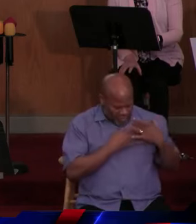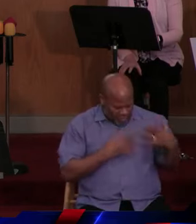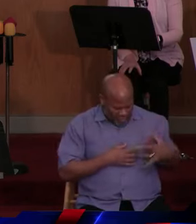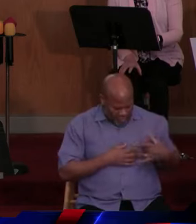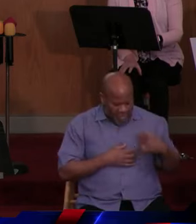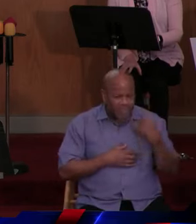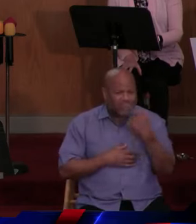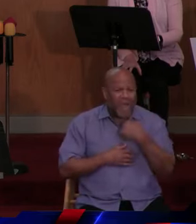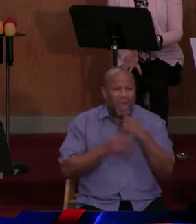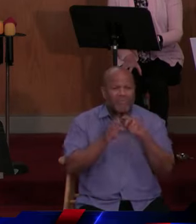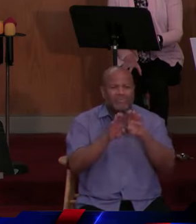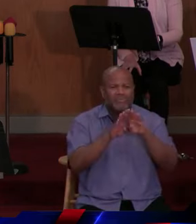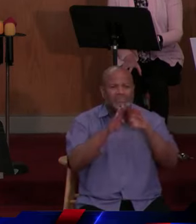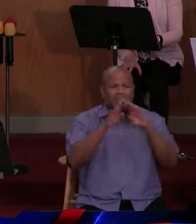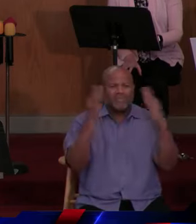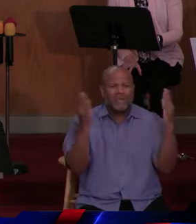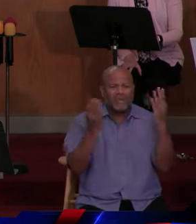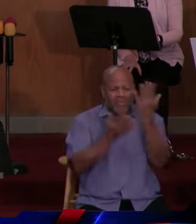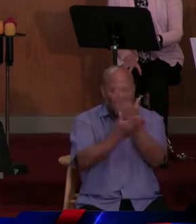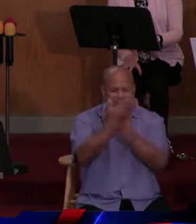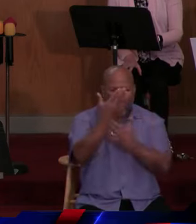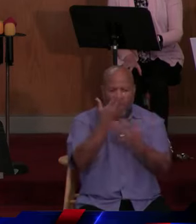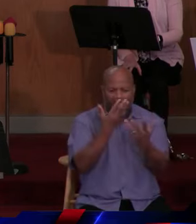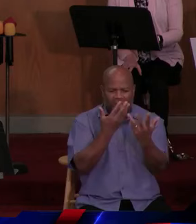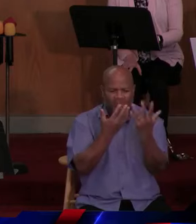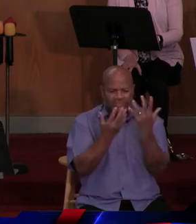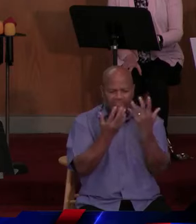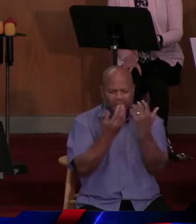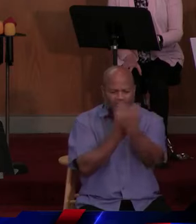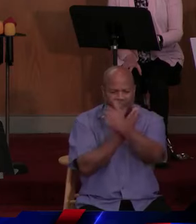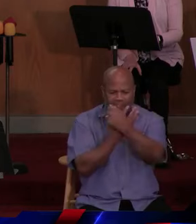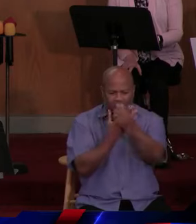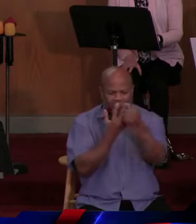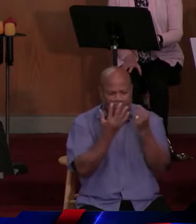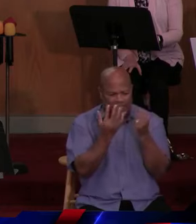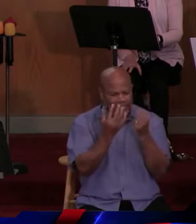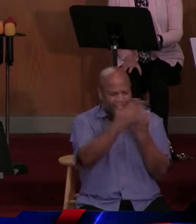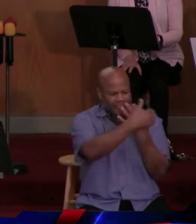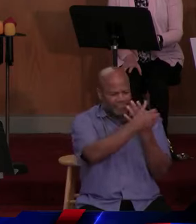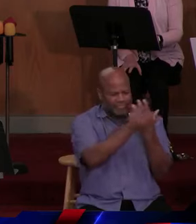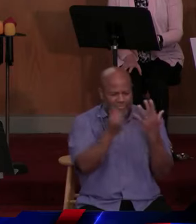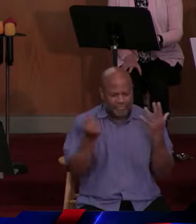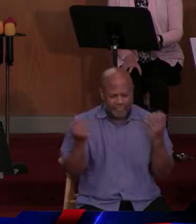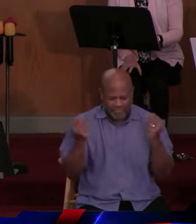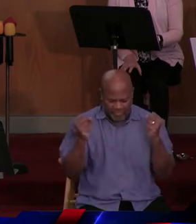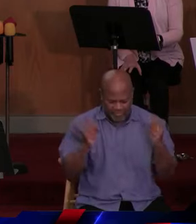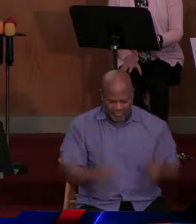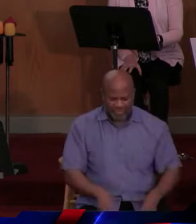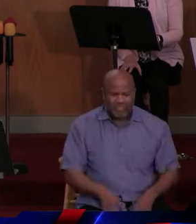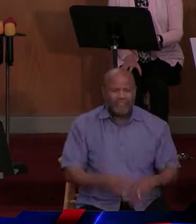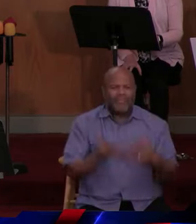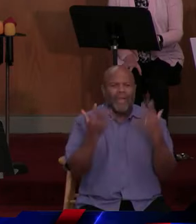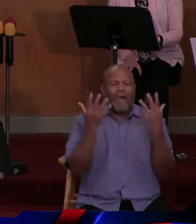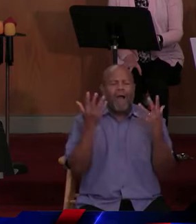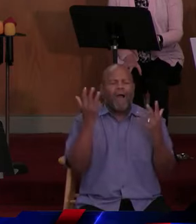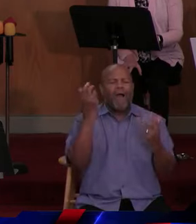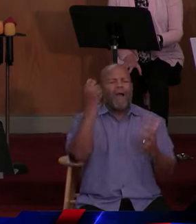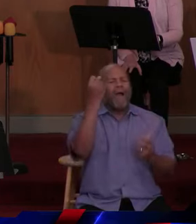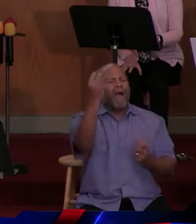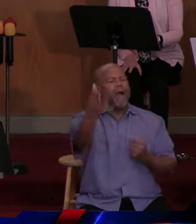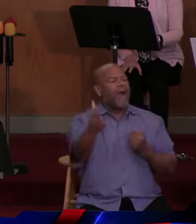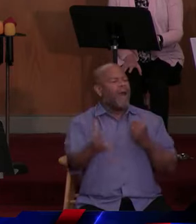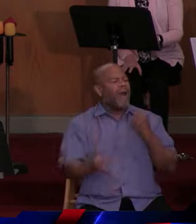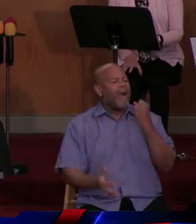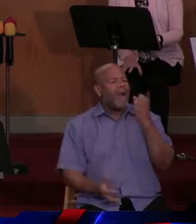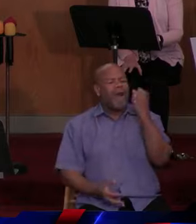bear witness that this God, he is God. God bless you. God keep you. Christ, biblical